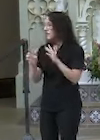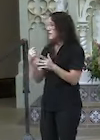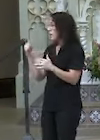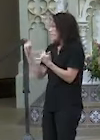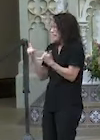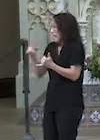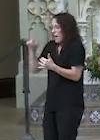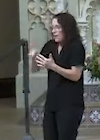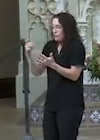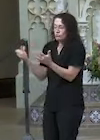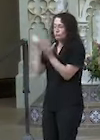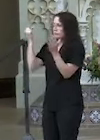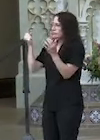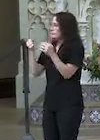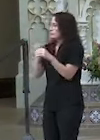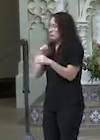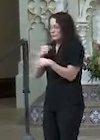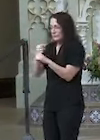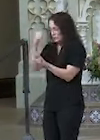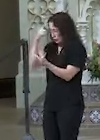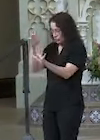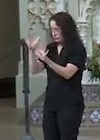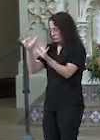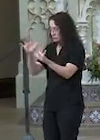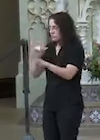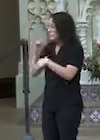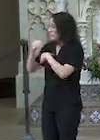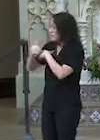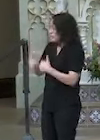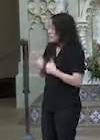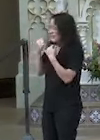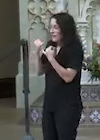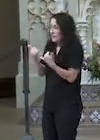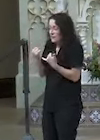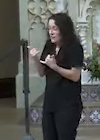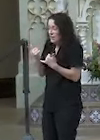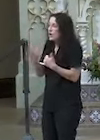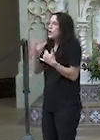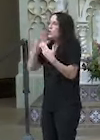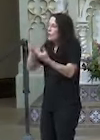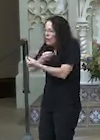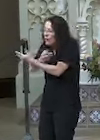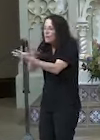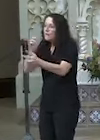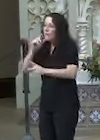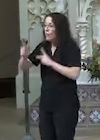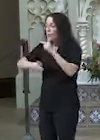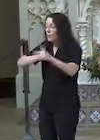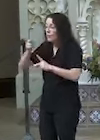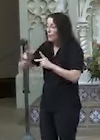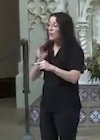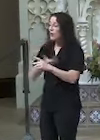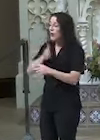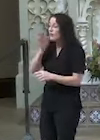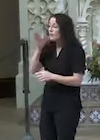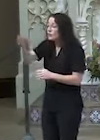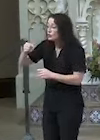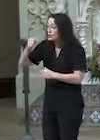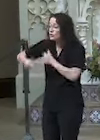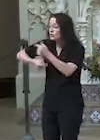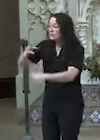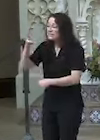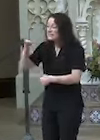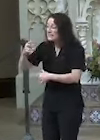sure that the bread of life will be available to those seven generations in front of us.